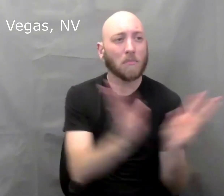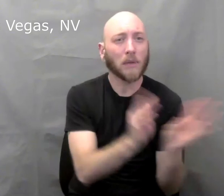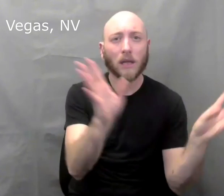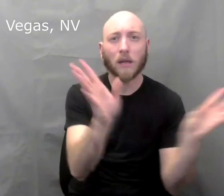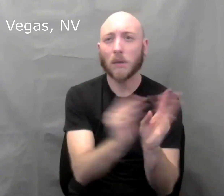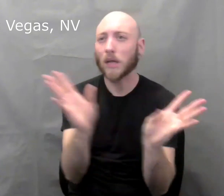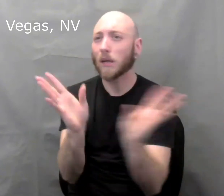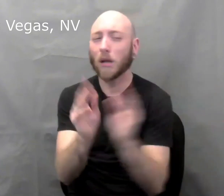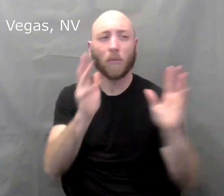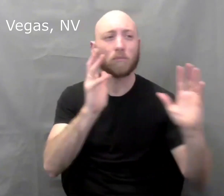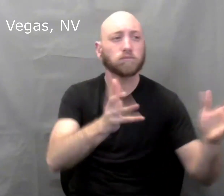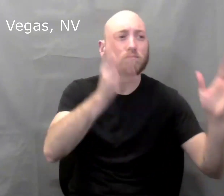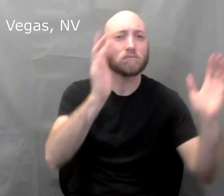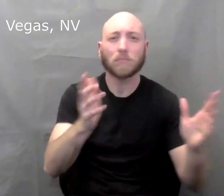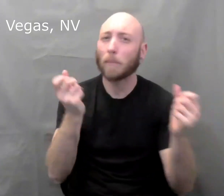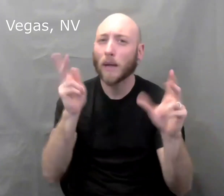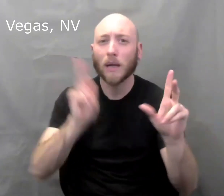can. And,